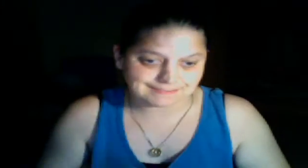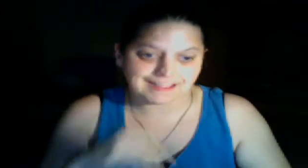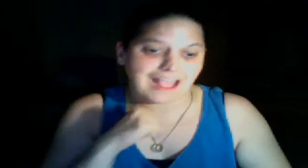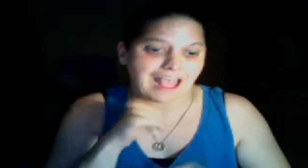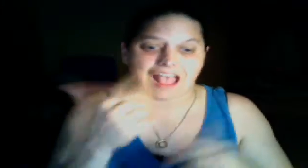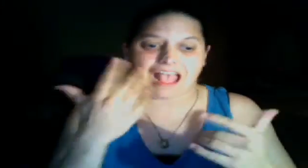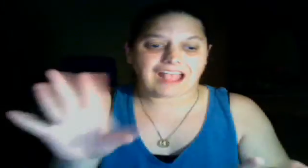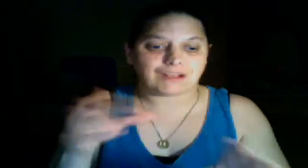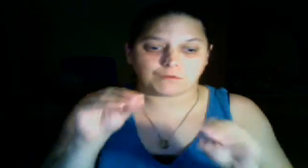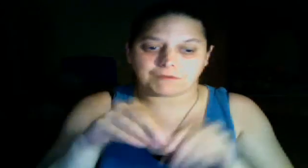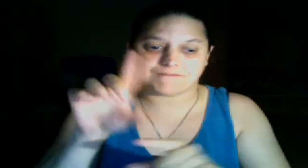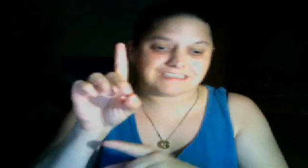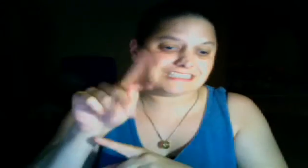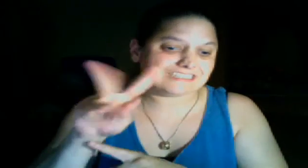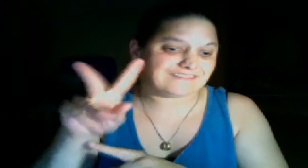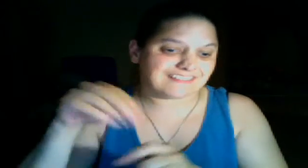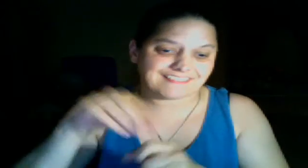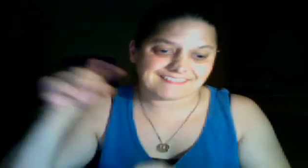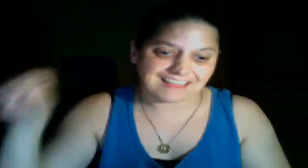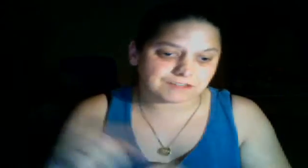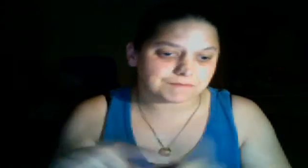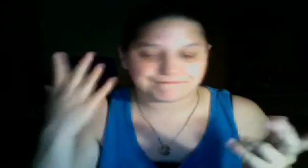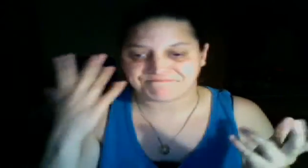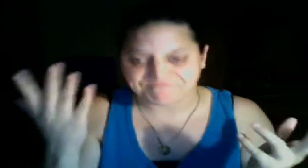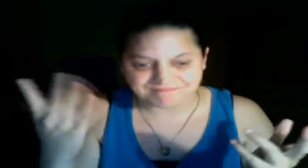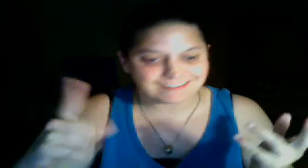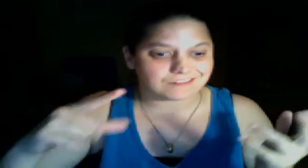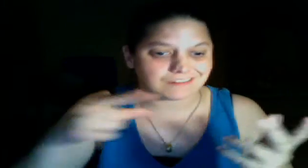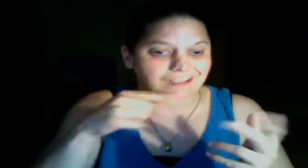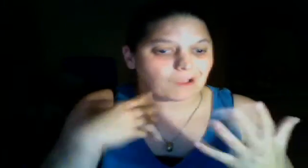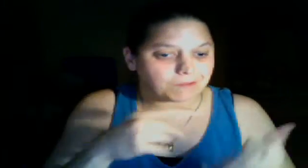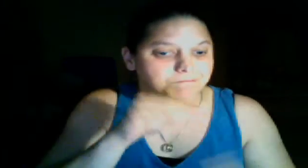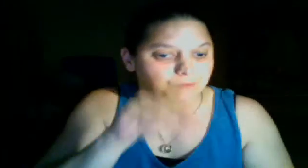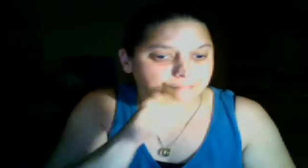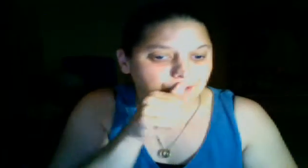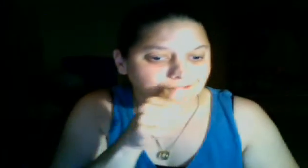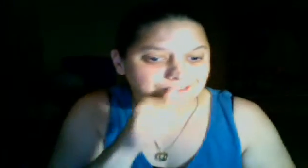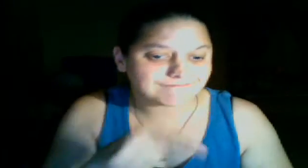Just a 5 minute, I can fix any problems besides the 80s.